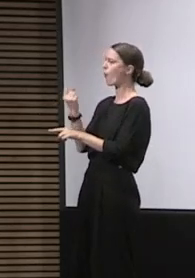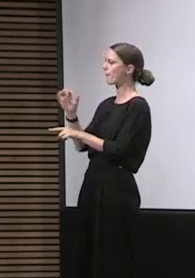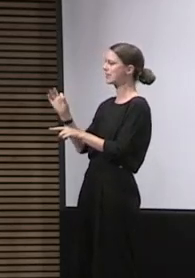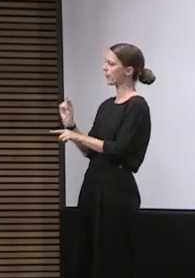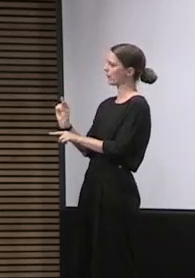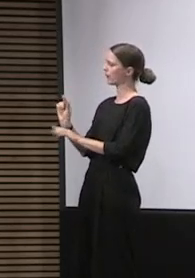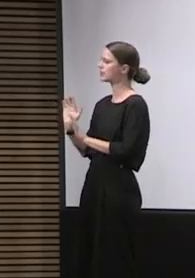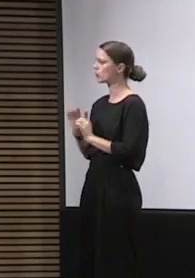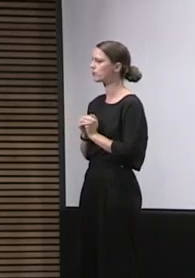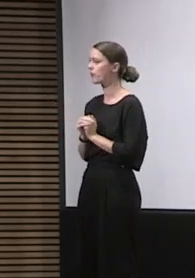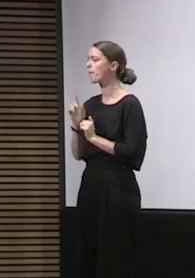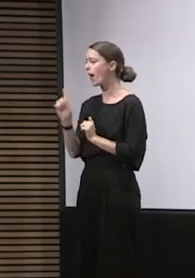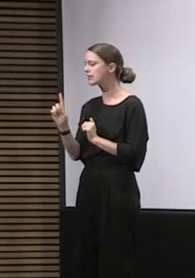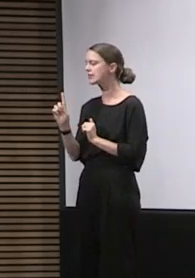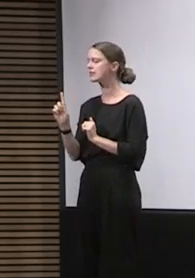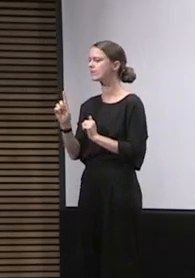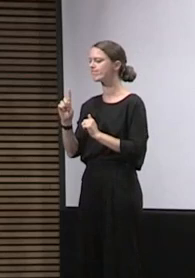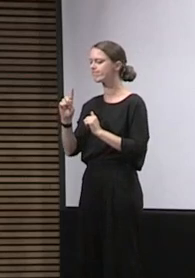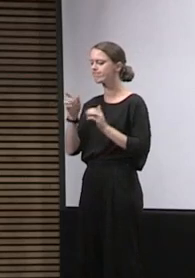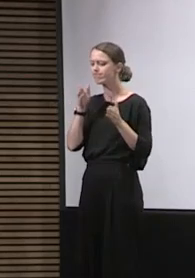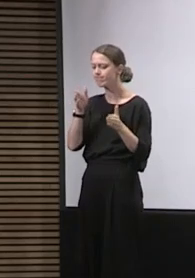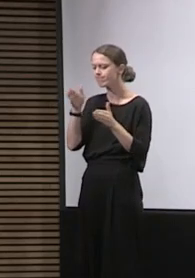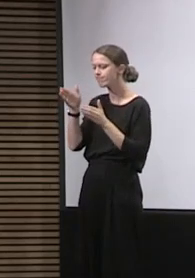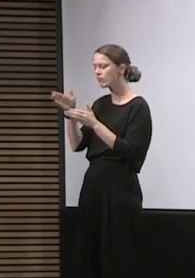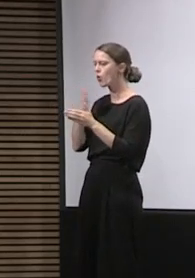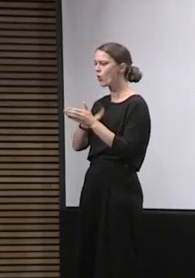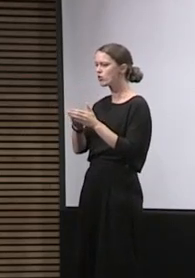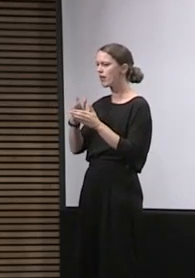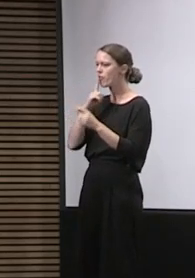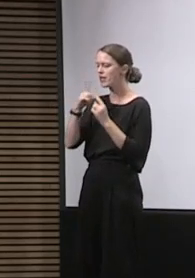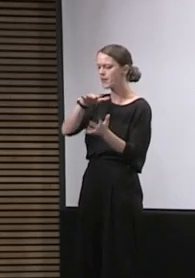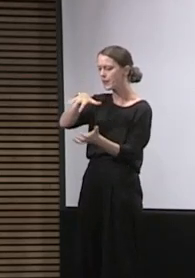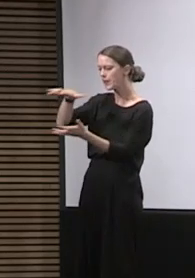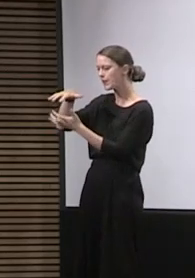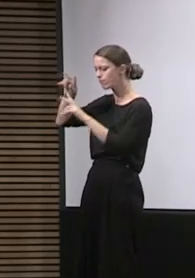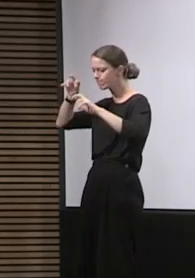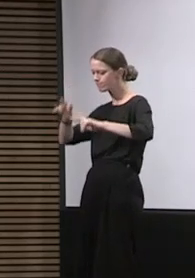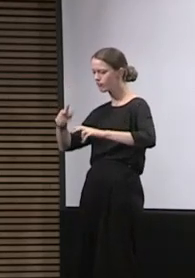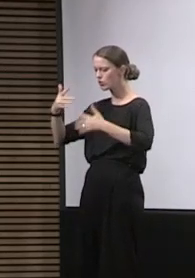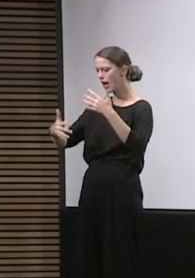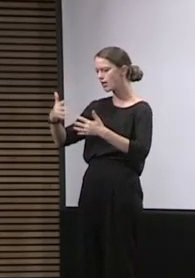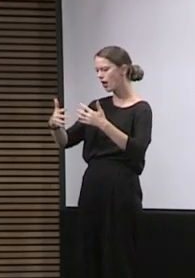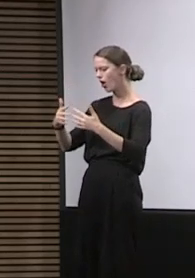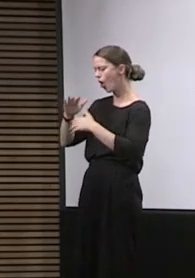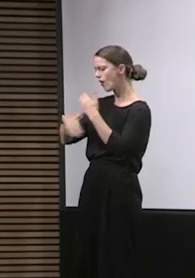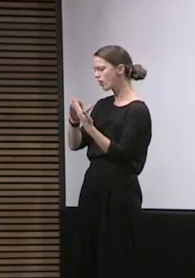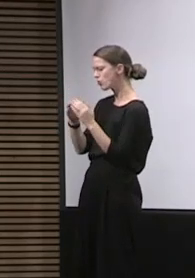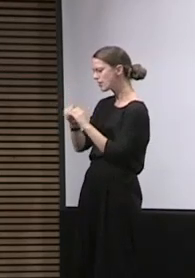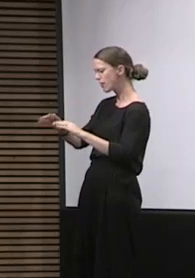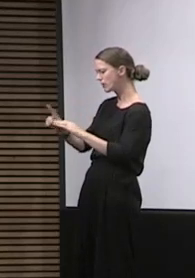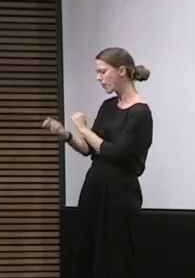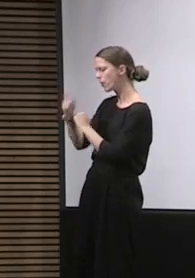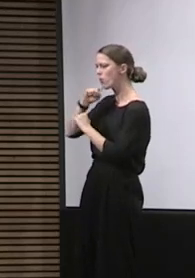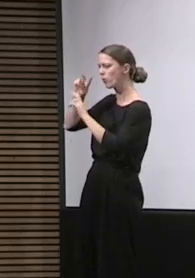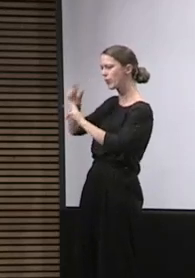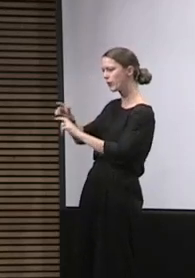1%. However, we continue to focus on getting better information on the data for community transmission.